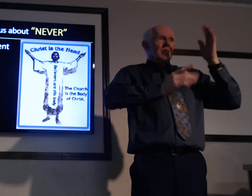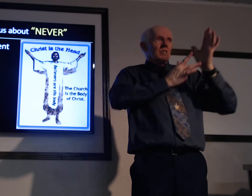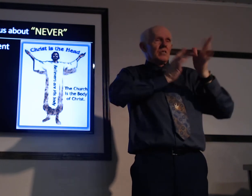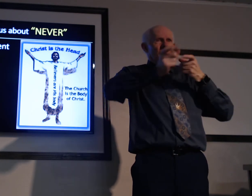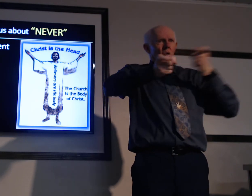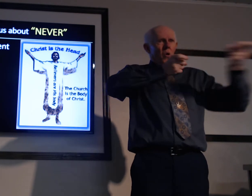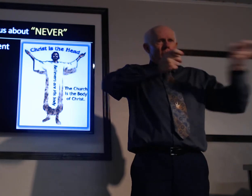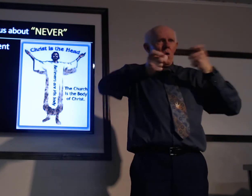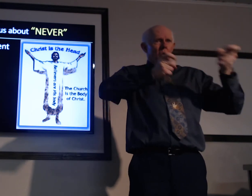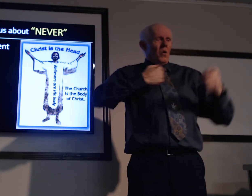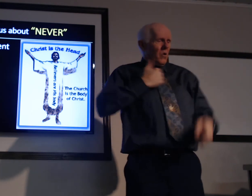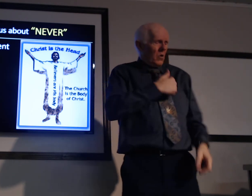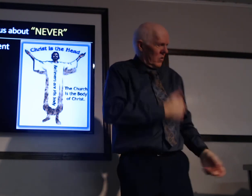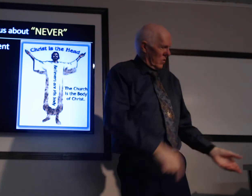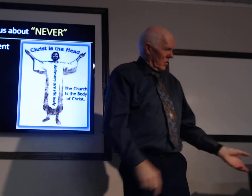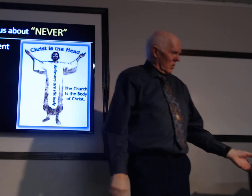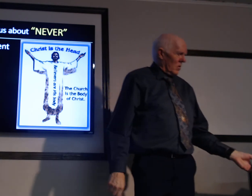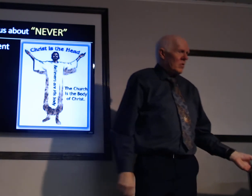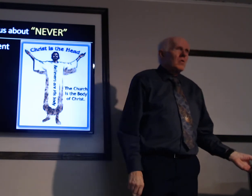body. And he rules us.